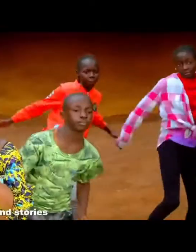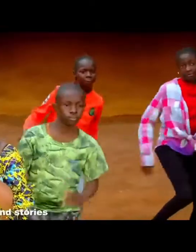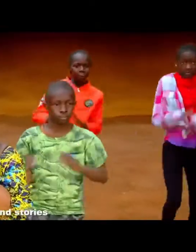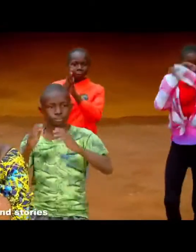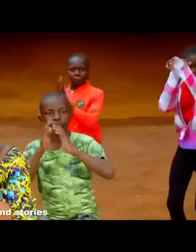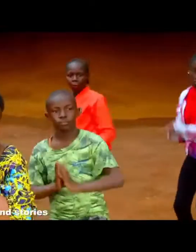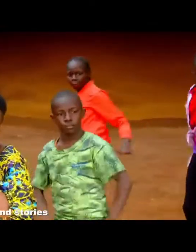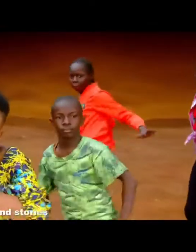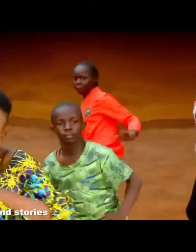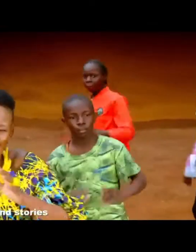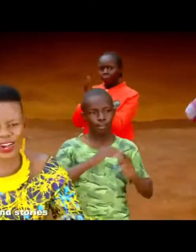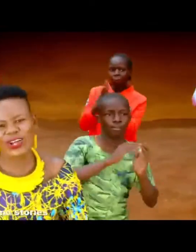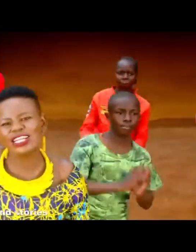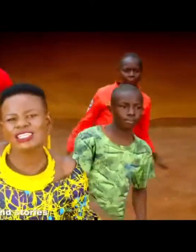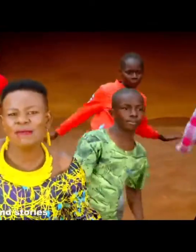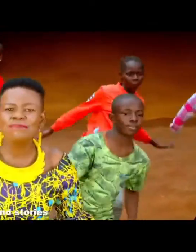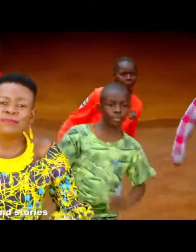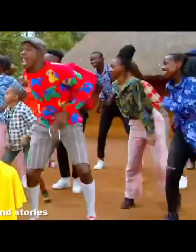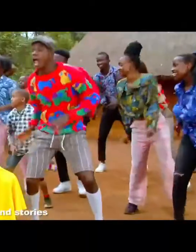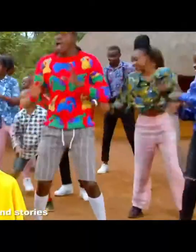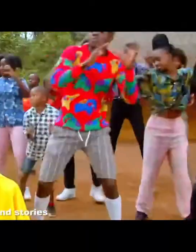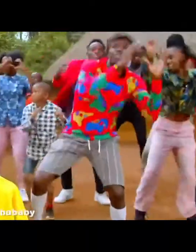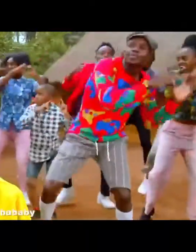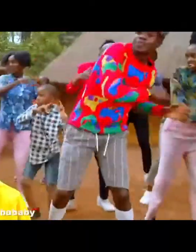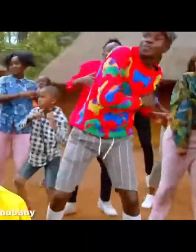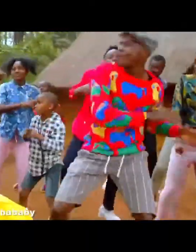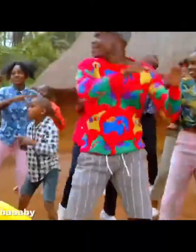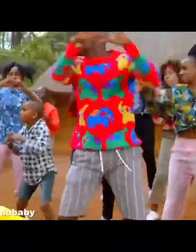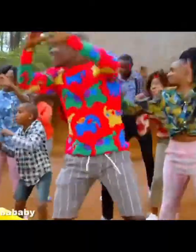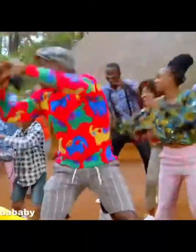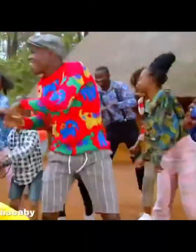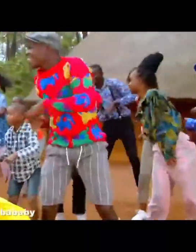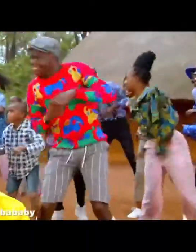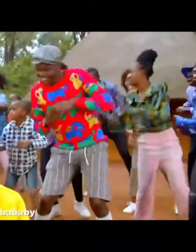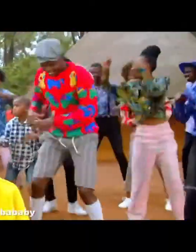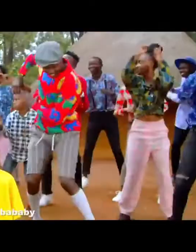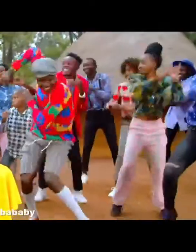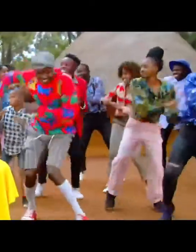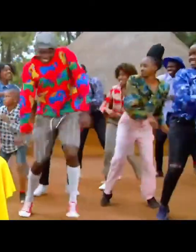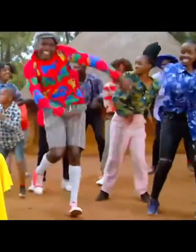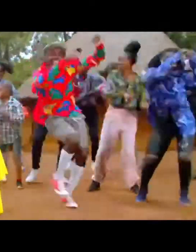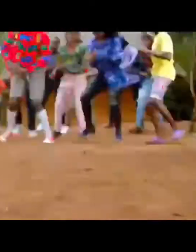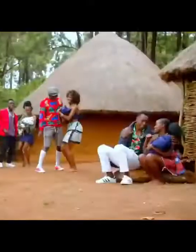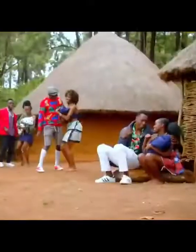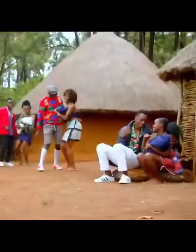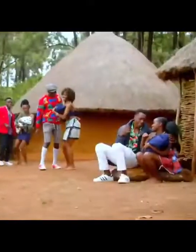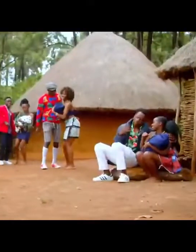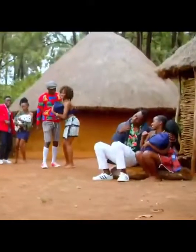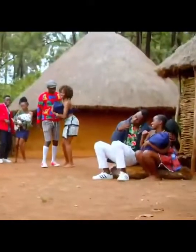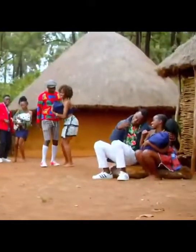baby. Love, song, play and stories. Buja buja baby baby.